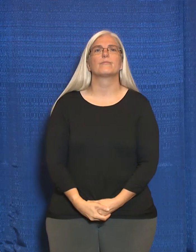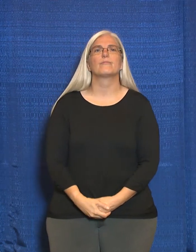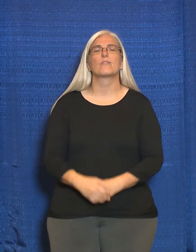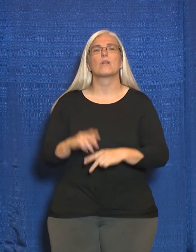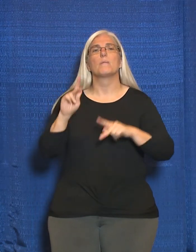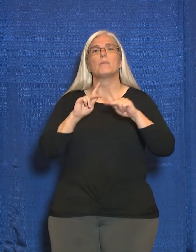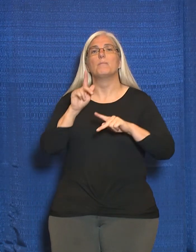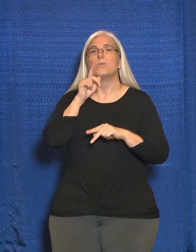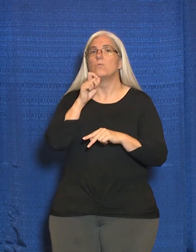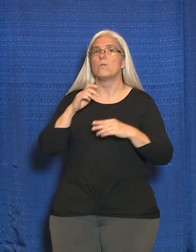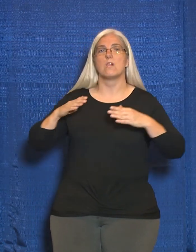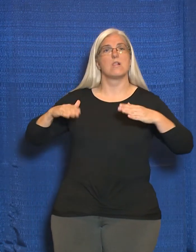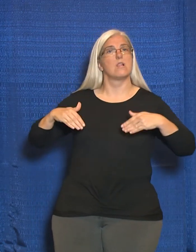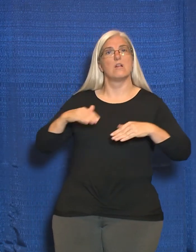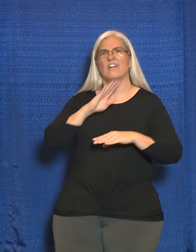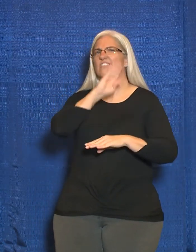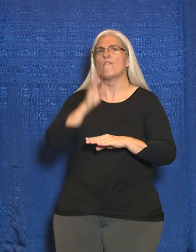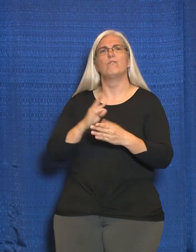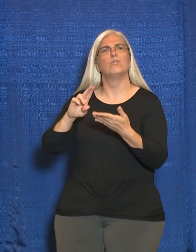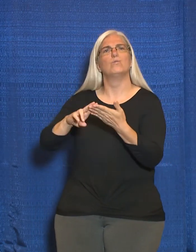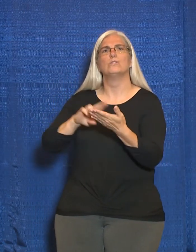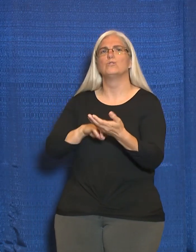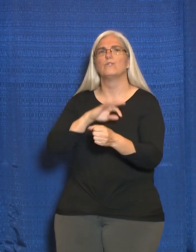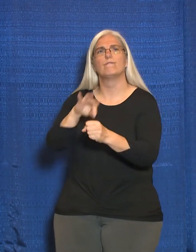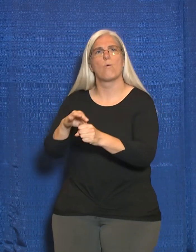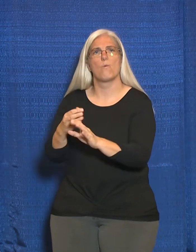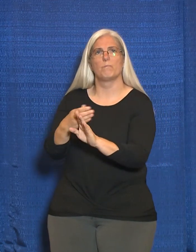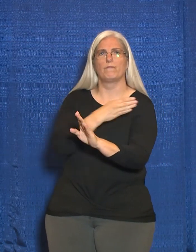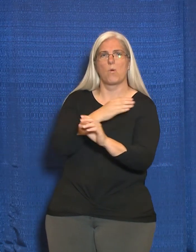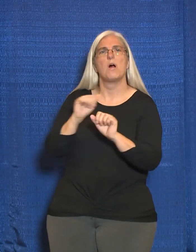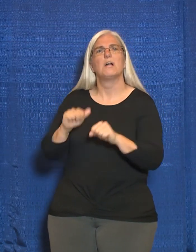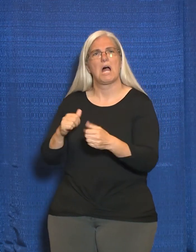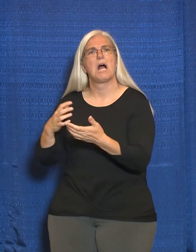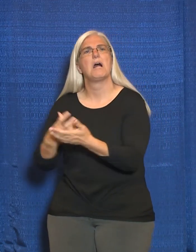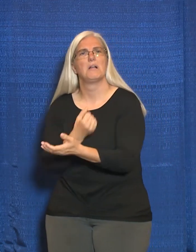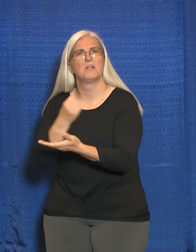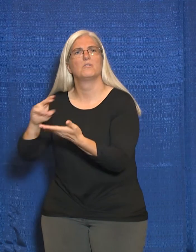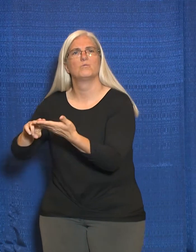Anyone who has never registered to vote should register.